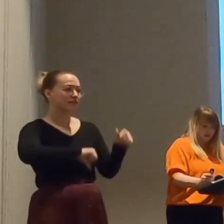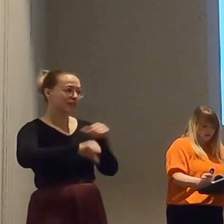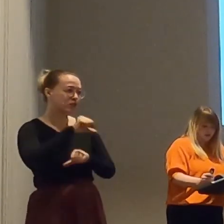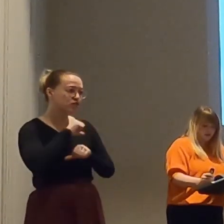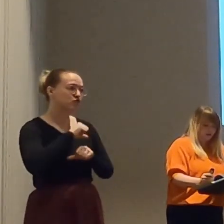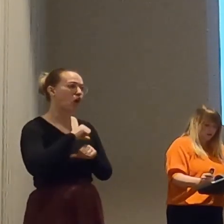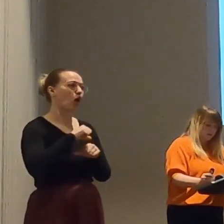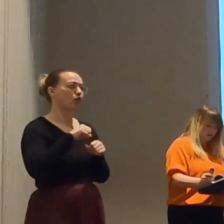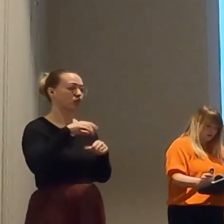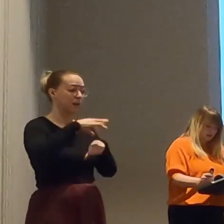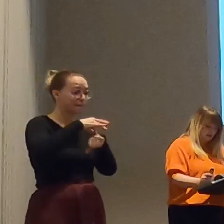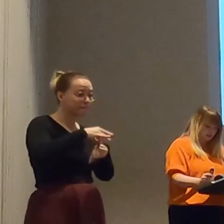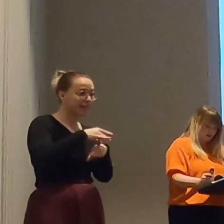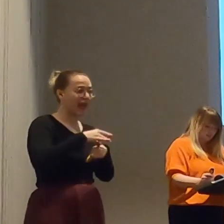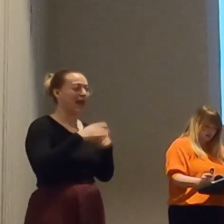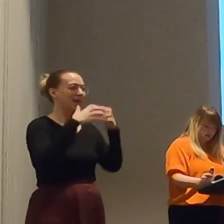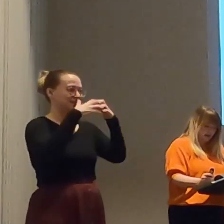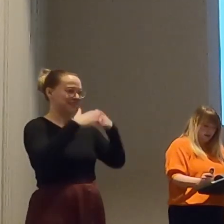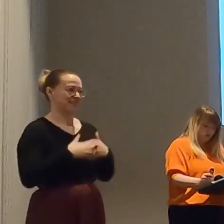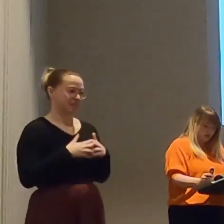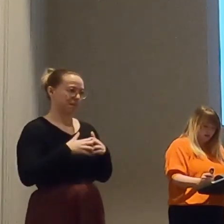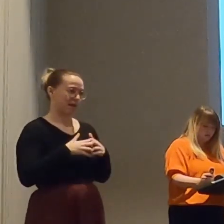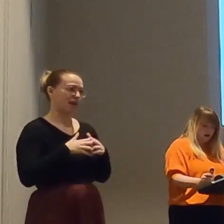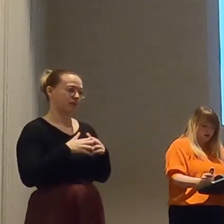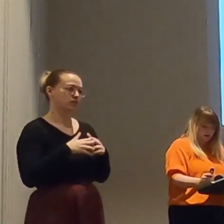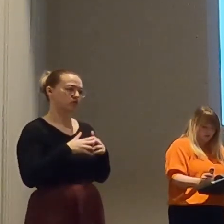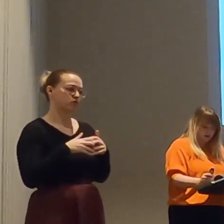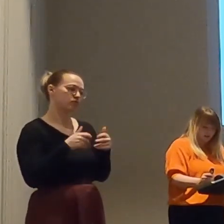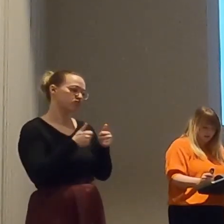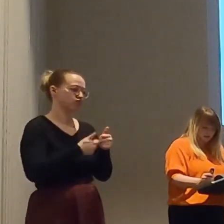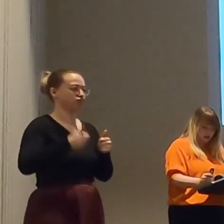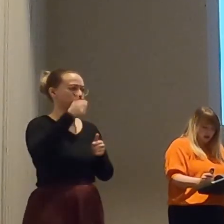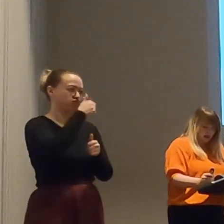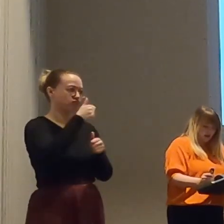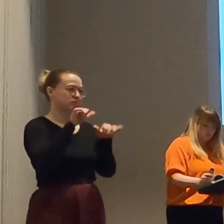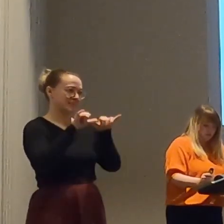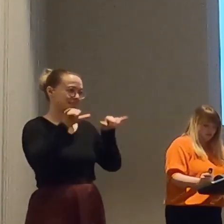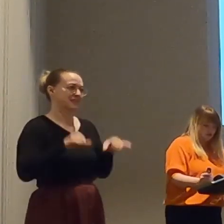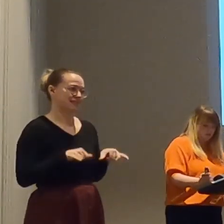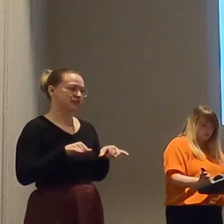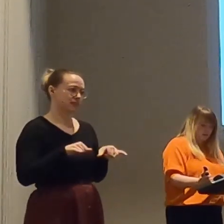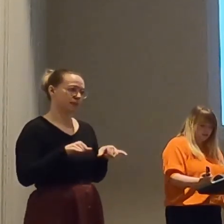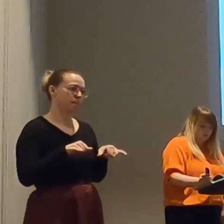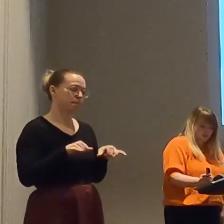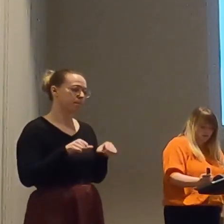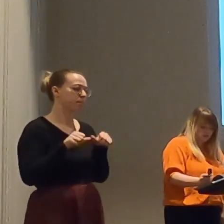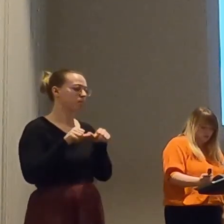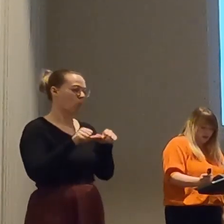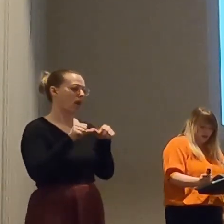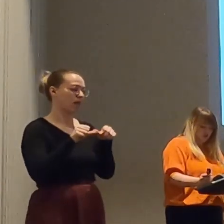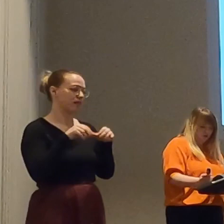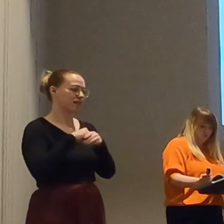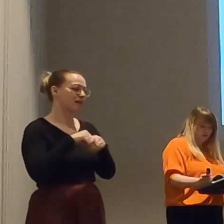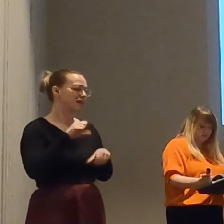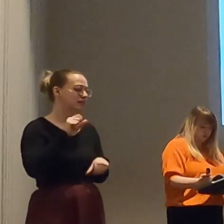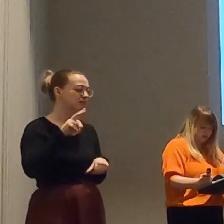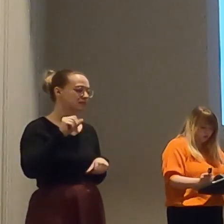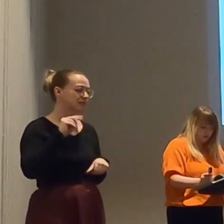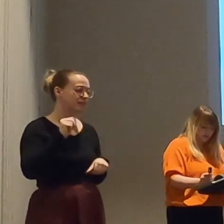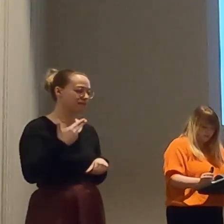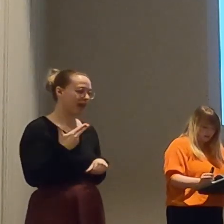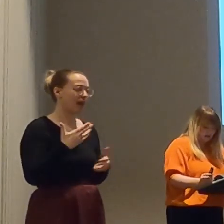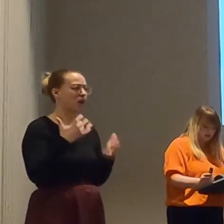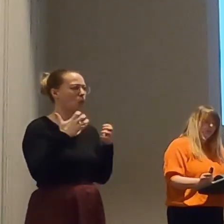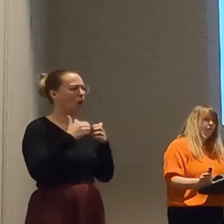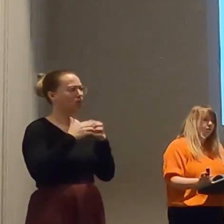to dismantle the supremacist systems as they operate upon and within us. To assume responsibility for creating new,